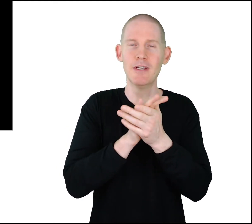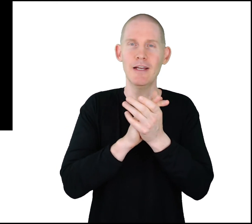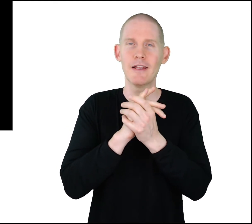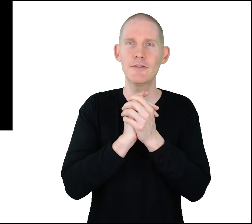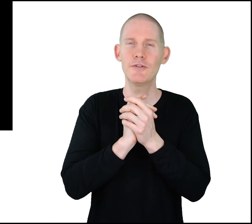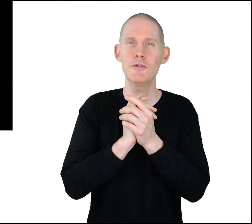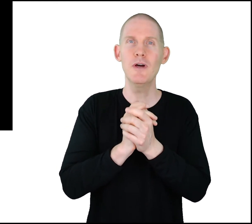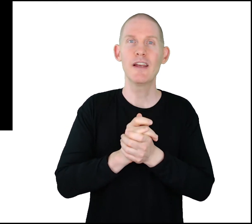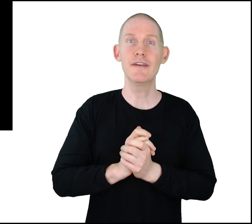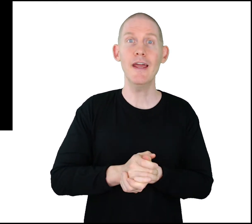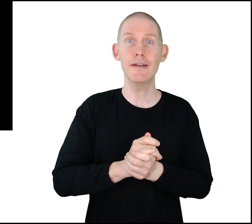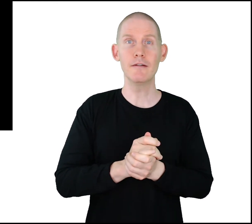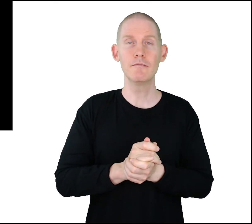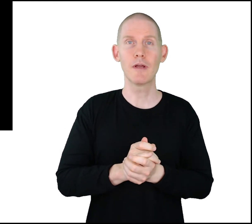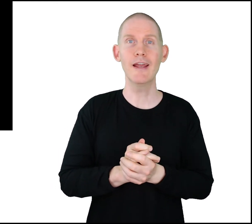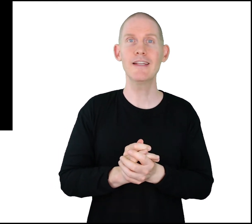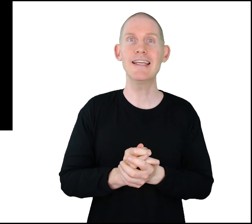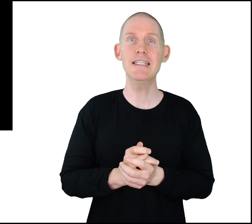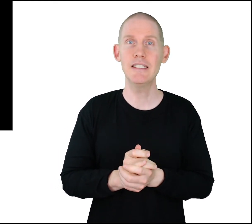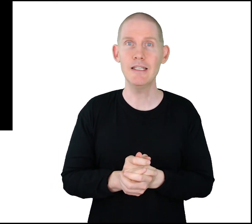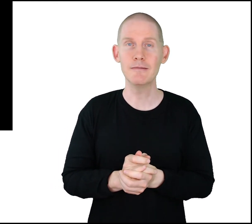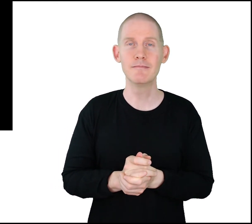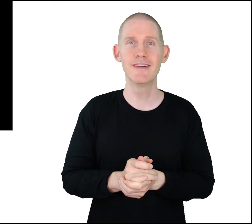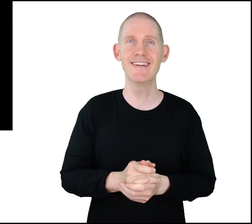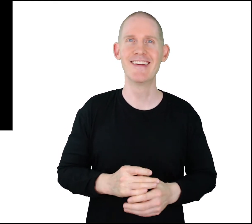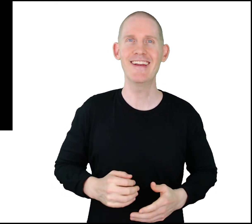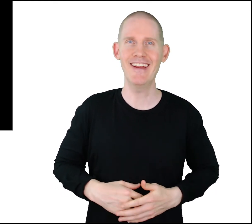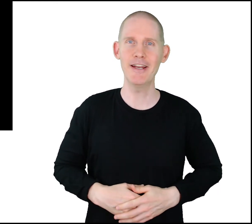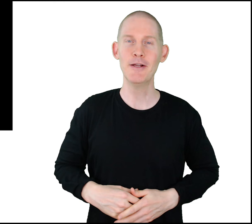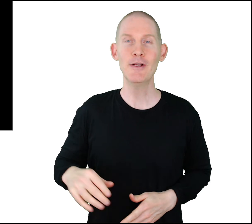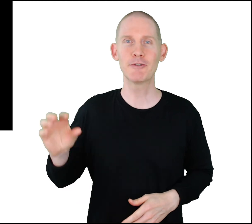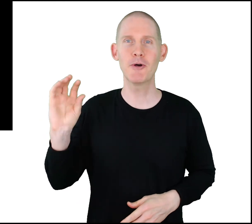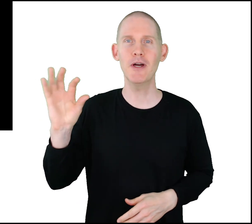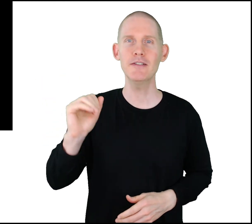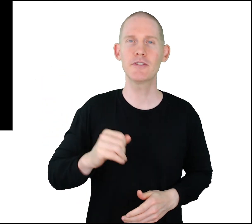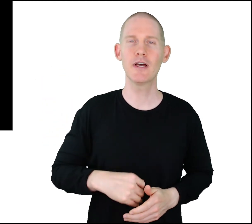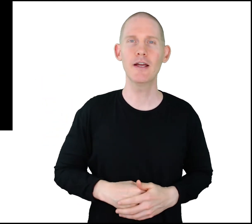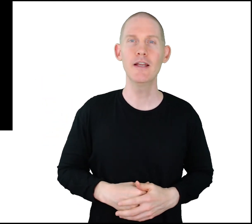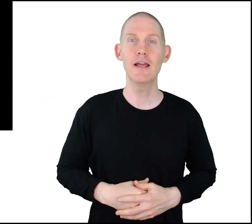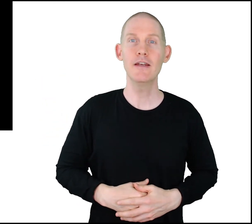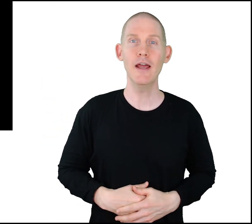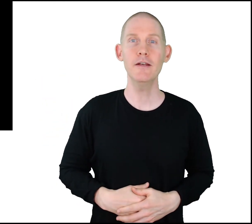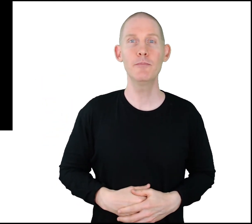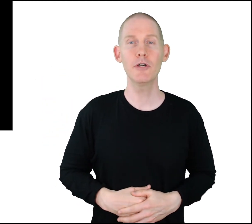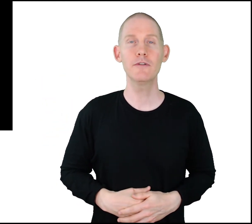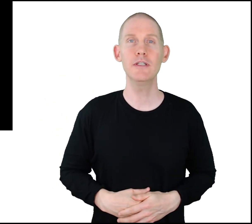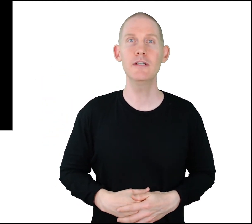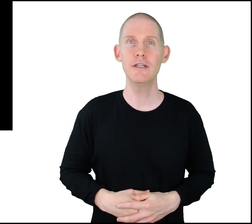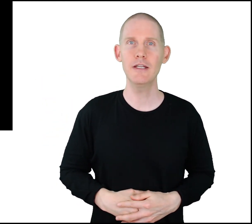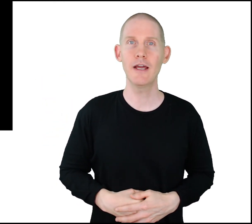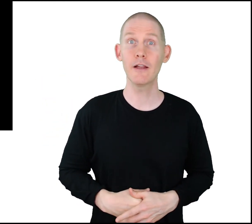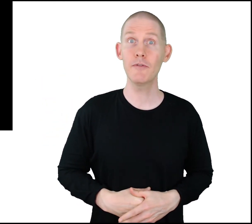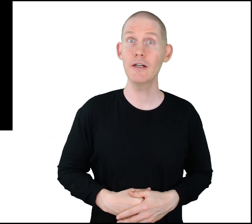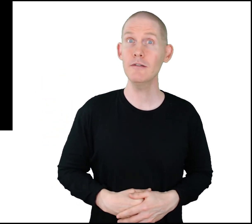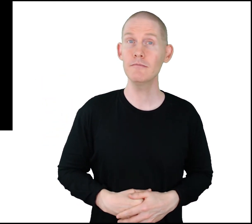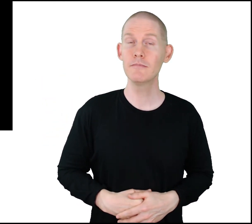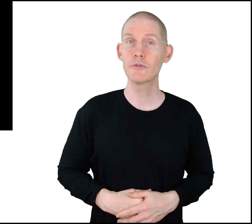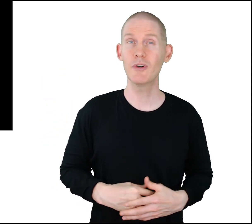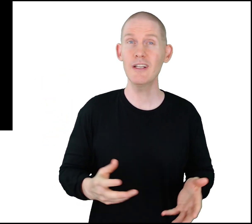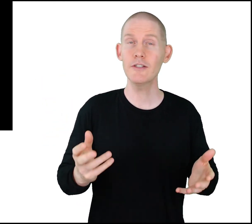Let's do Ned, N-E-D, Ned. So go ahead and sign Ned building need elevator. So in English,